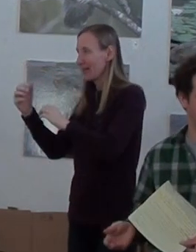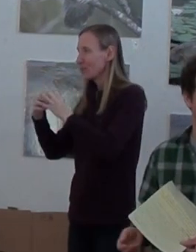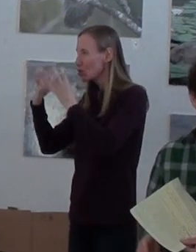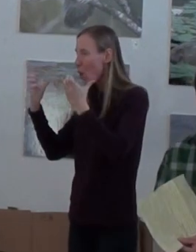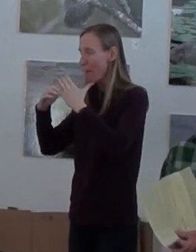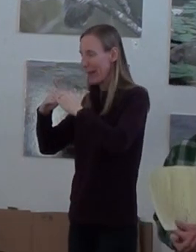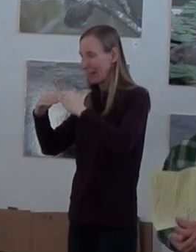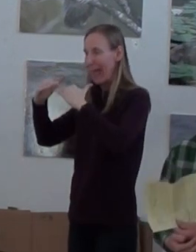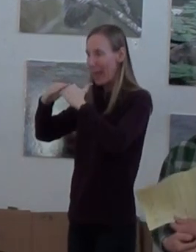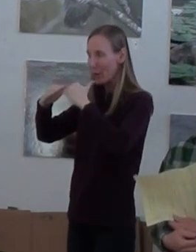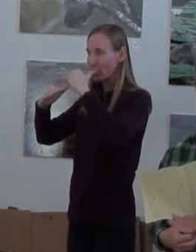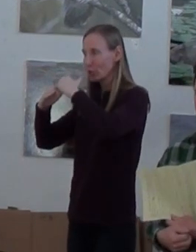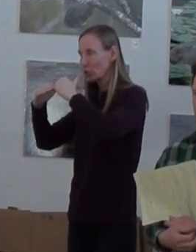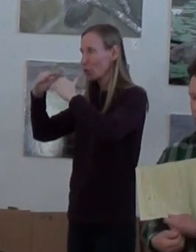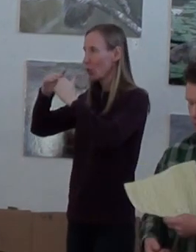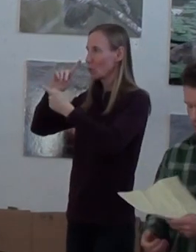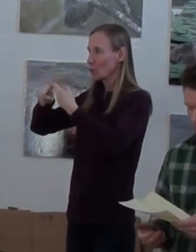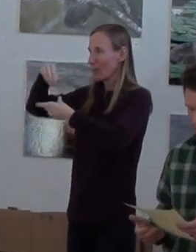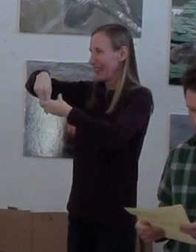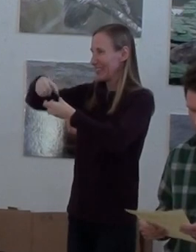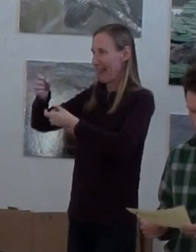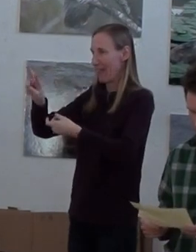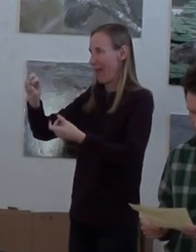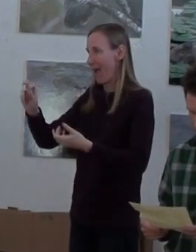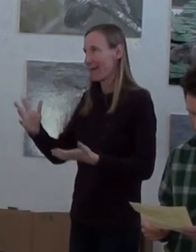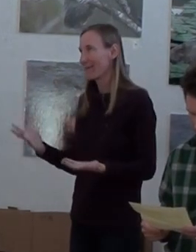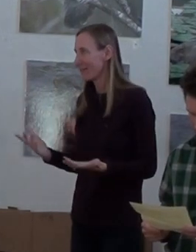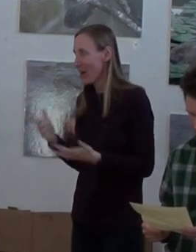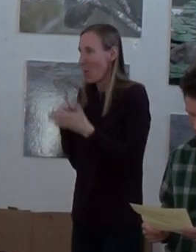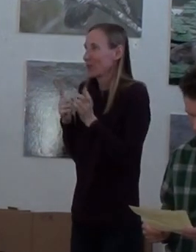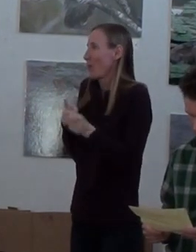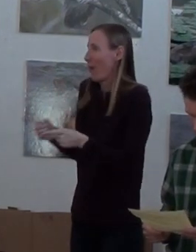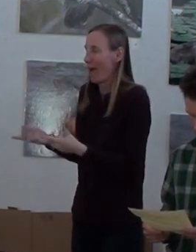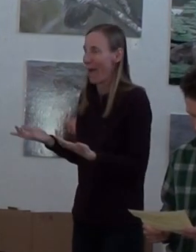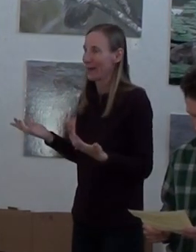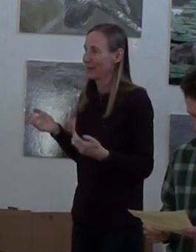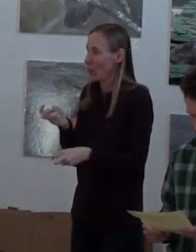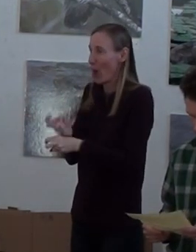as beekeepers? So many layers to a beehive and what's going on in the beehive.